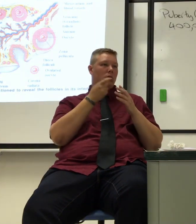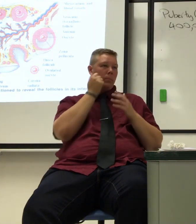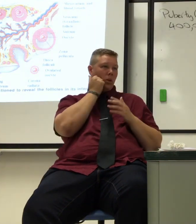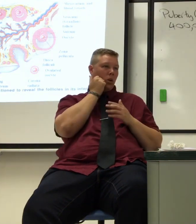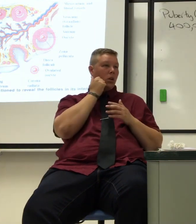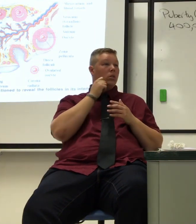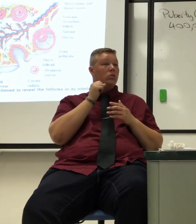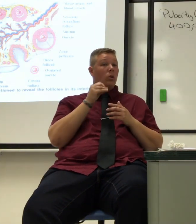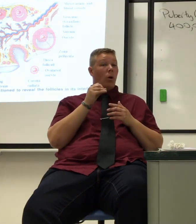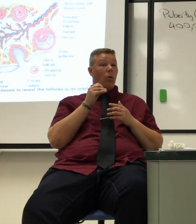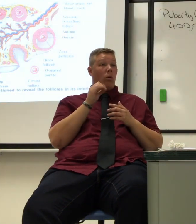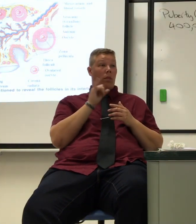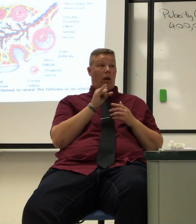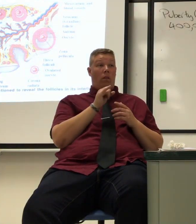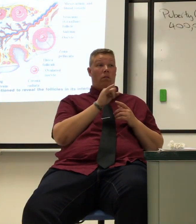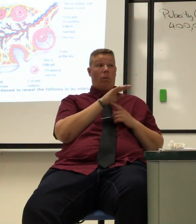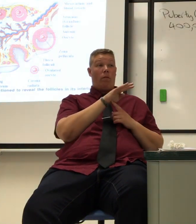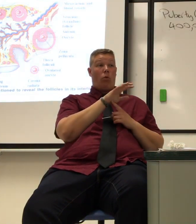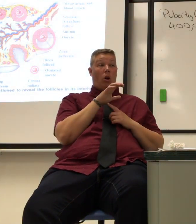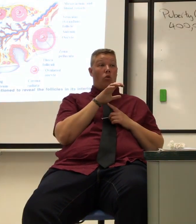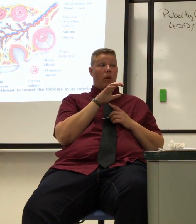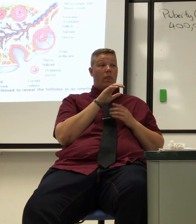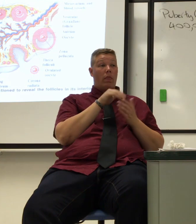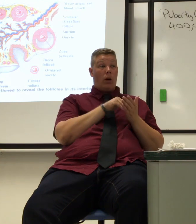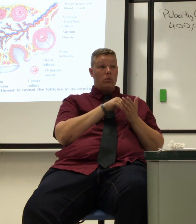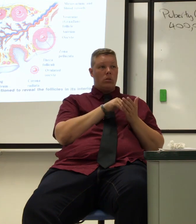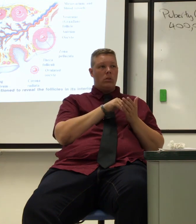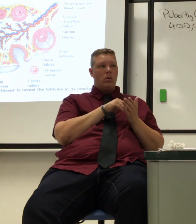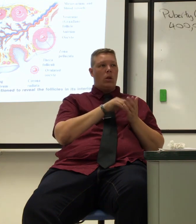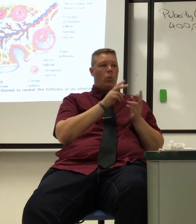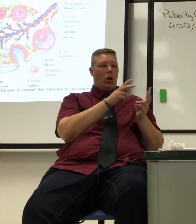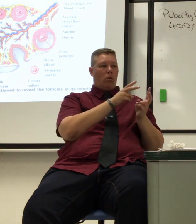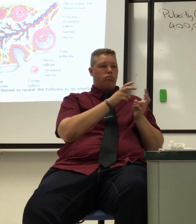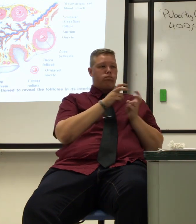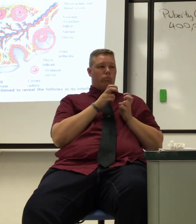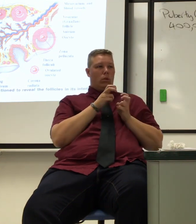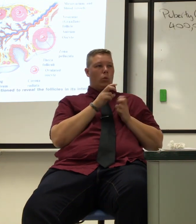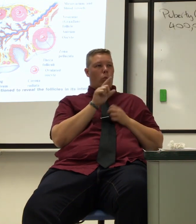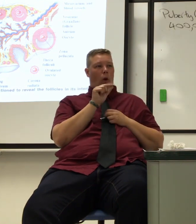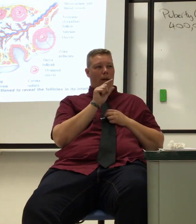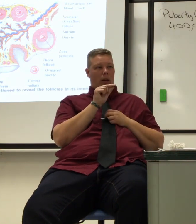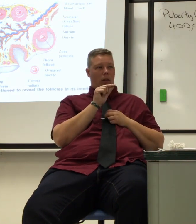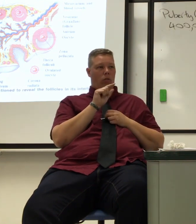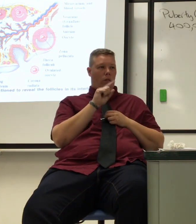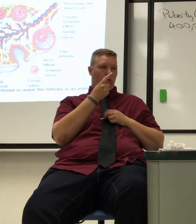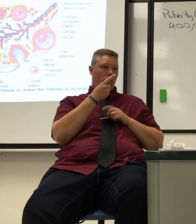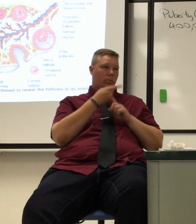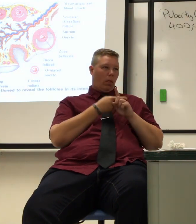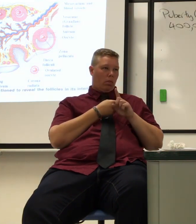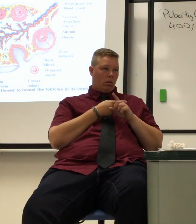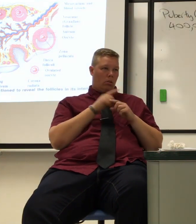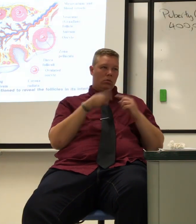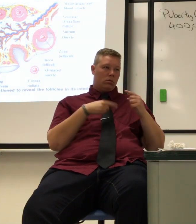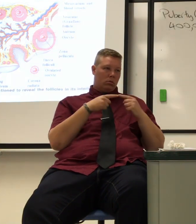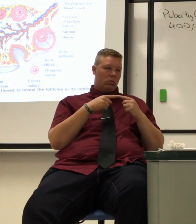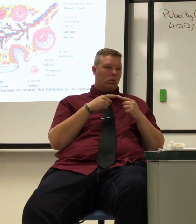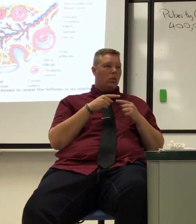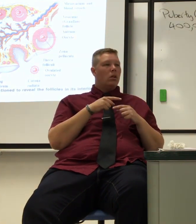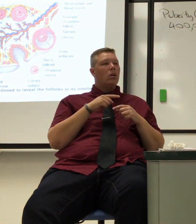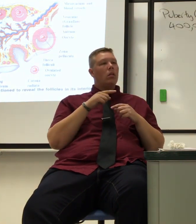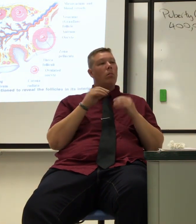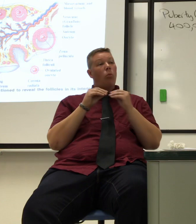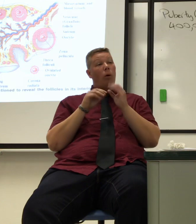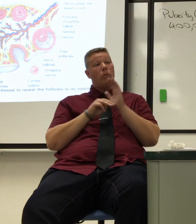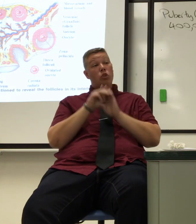that bank of 400,000. You'll select about a cohort of about 20 to develop more. The more mature follicles